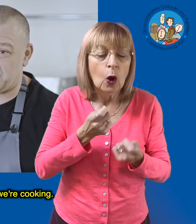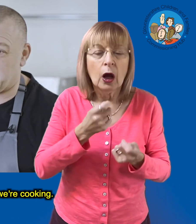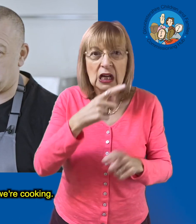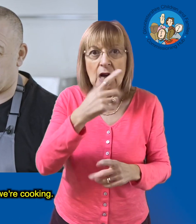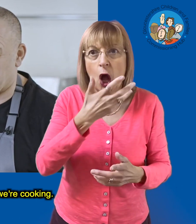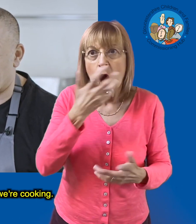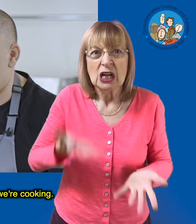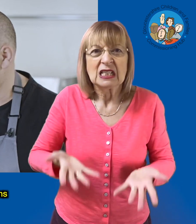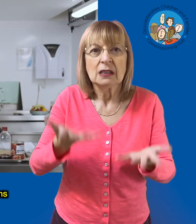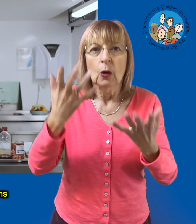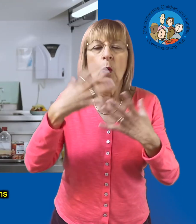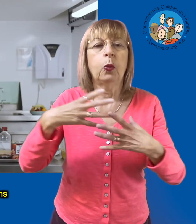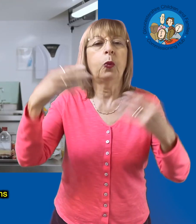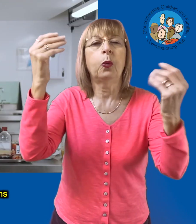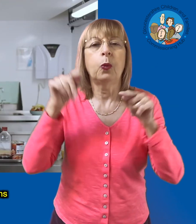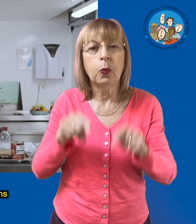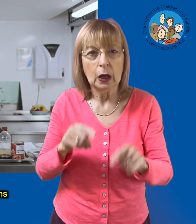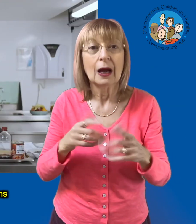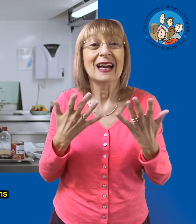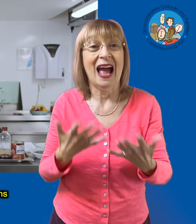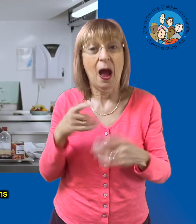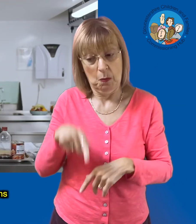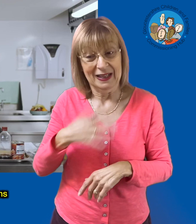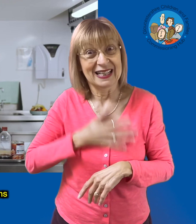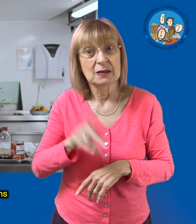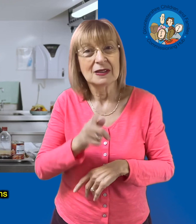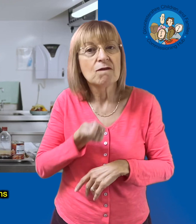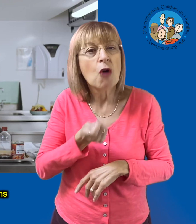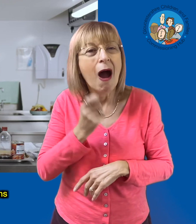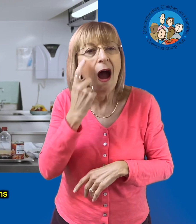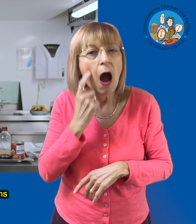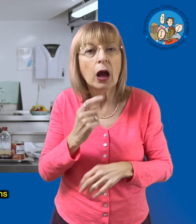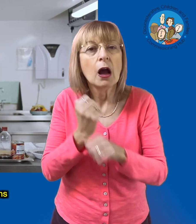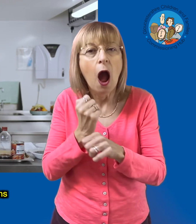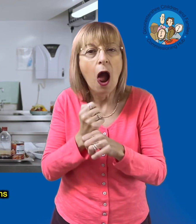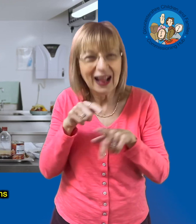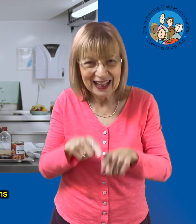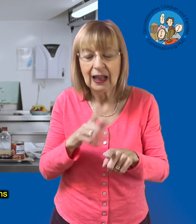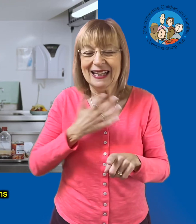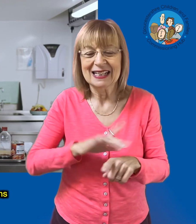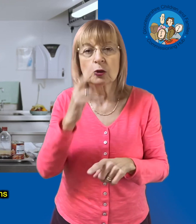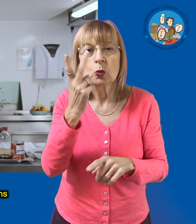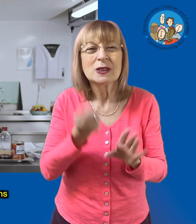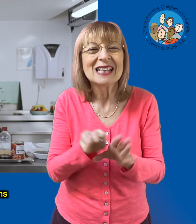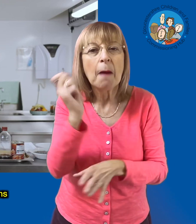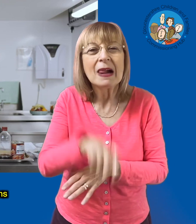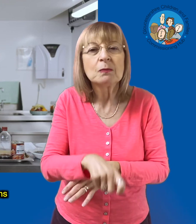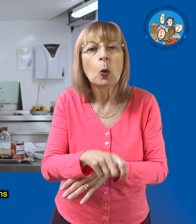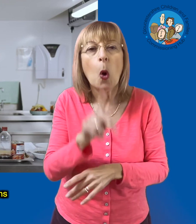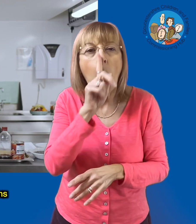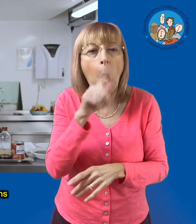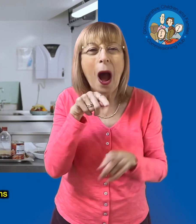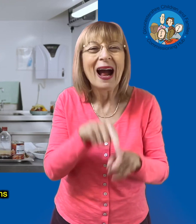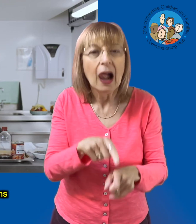away when we're cooking. So for this dish, we're going to fry the onions and the garlic into